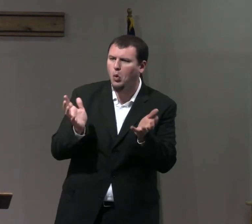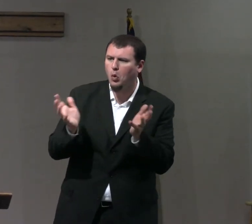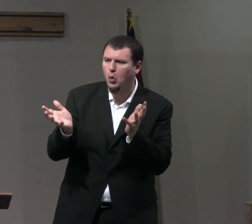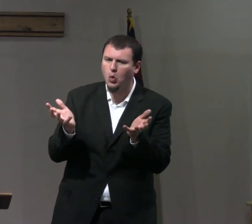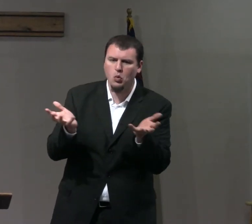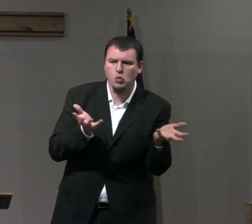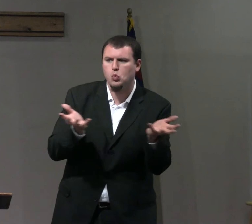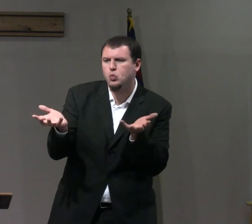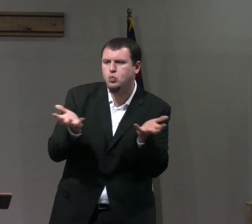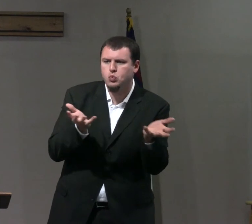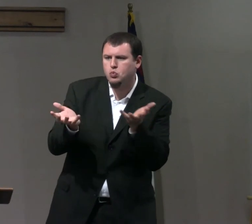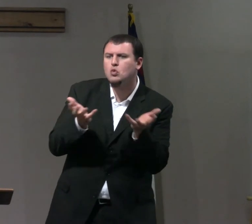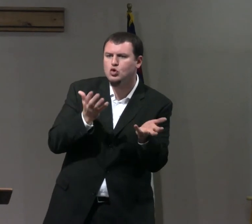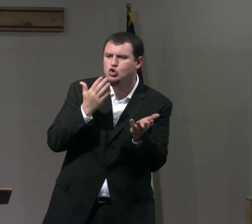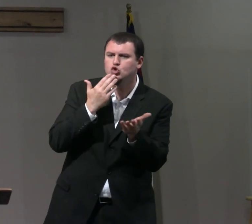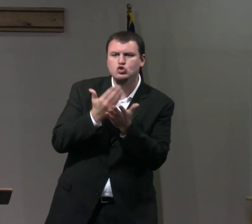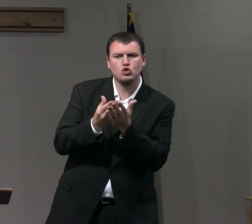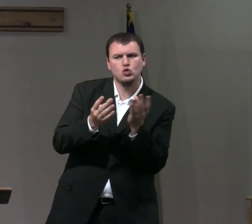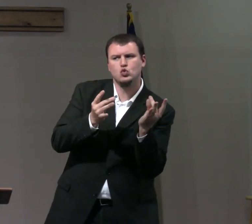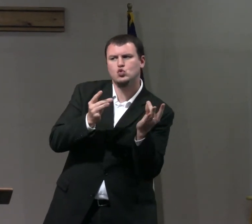A good communication with someone.